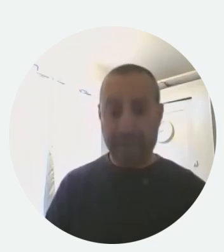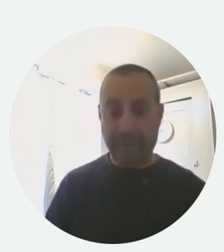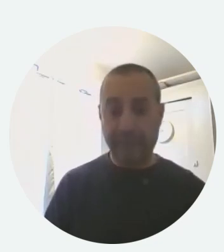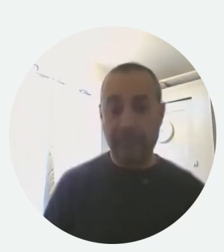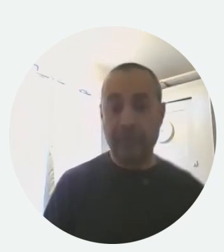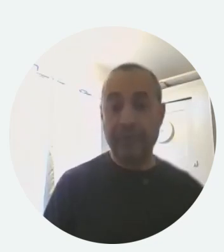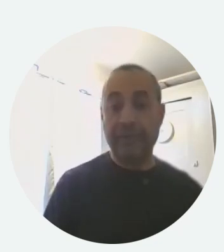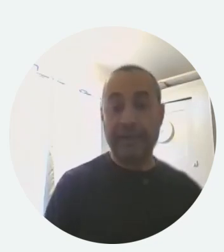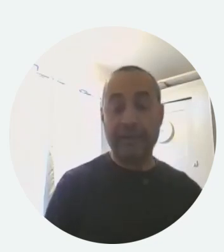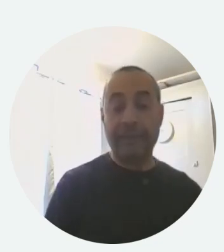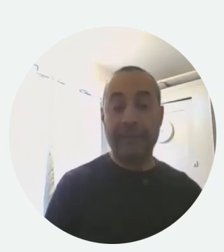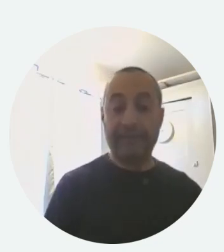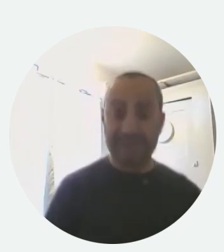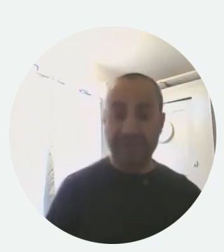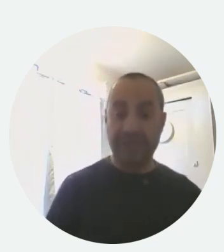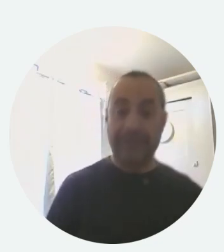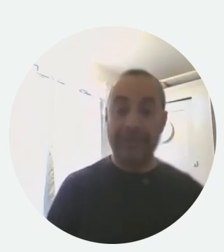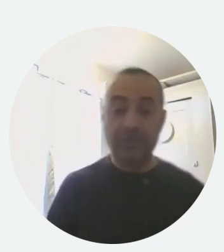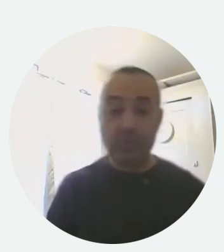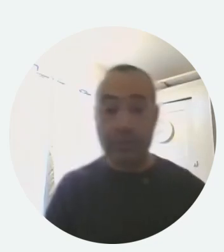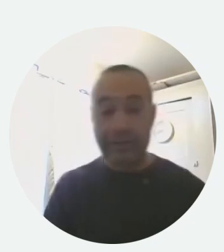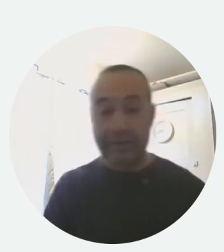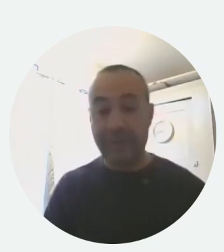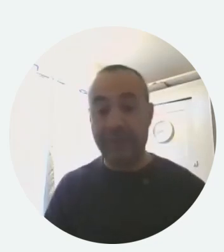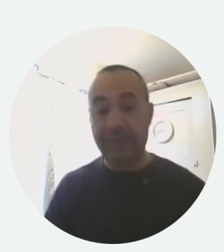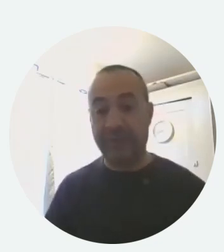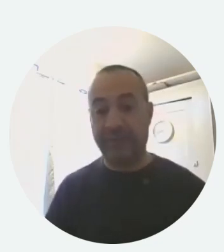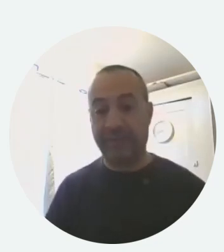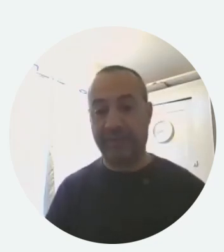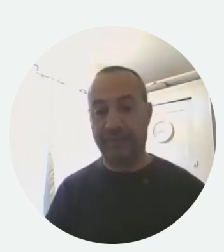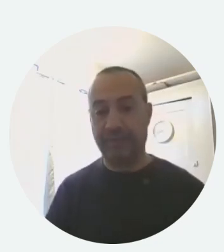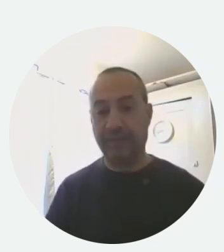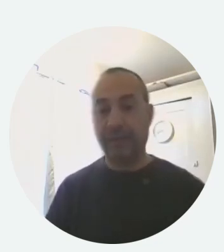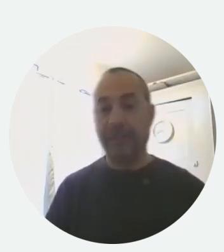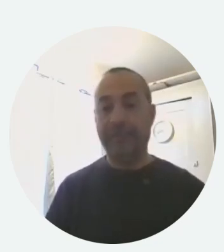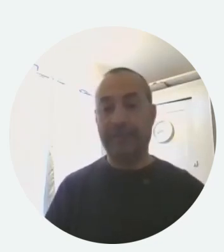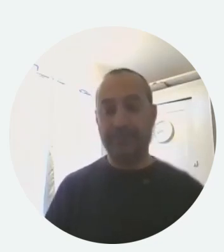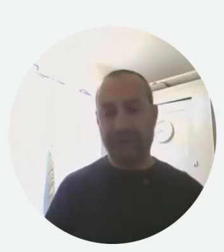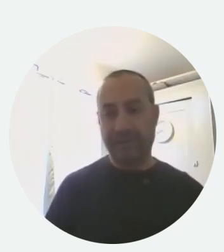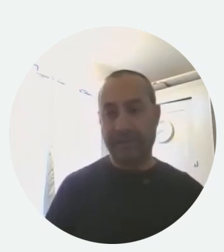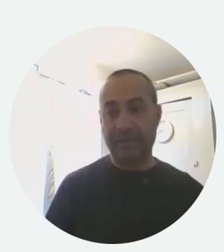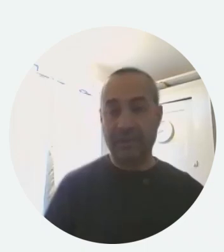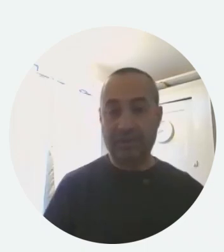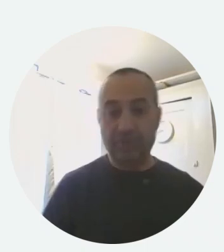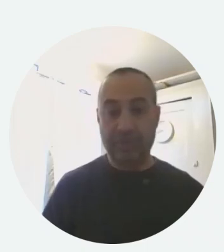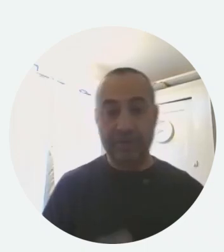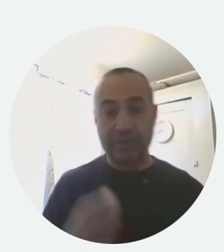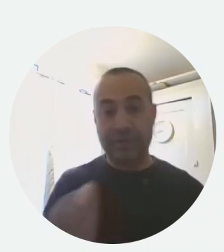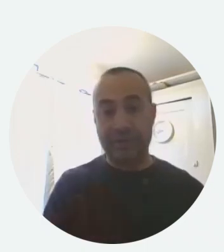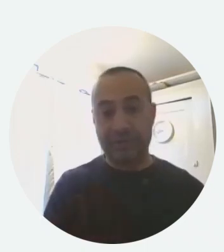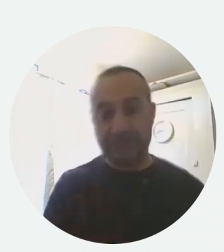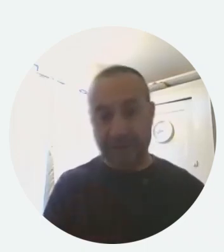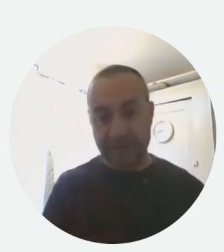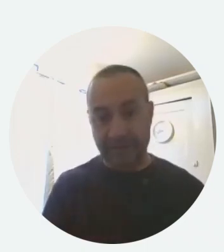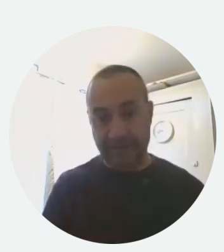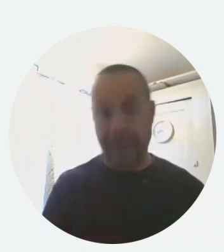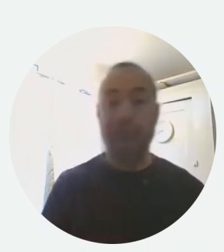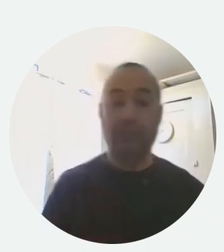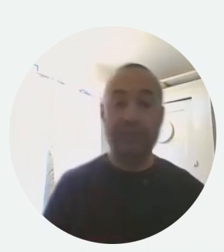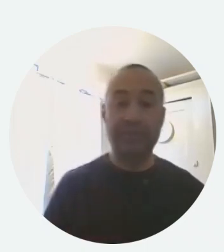PECs, on the other hand, facilitate a two-way communication system. That means that you can communicate with the child, and of course the child